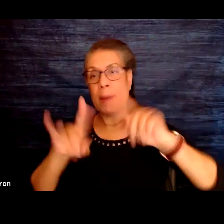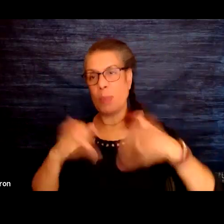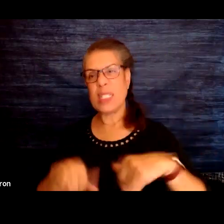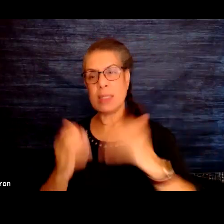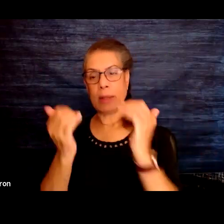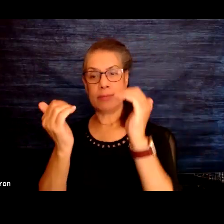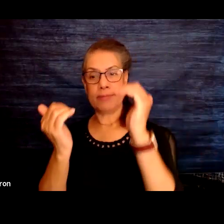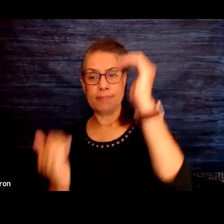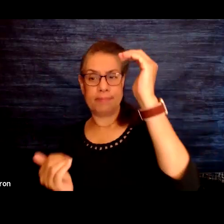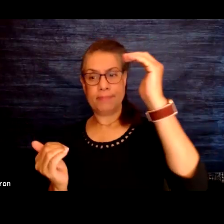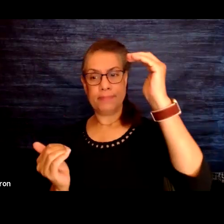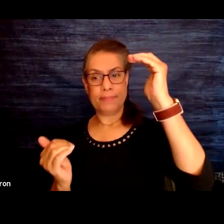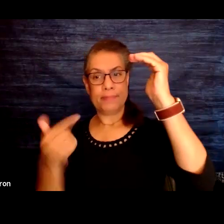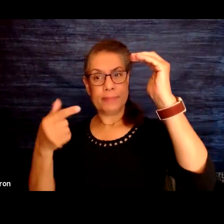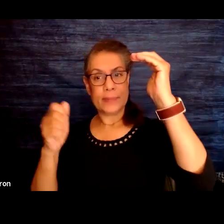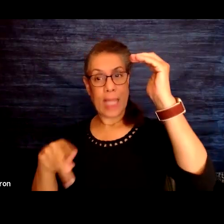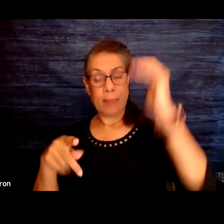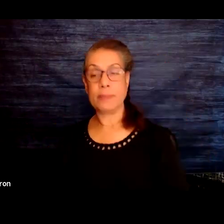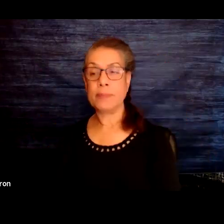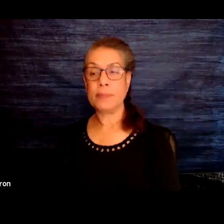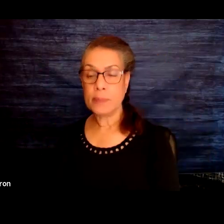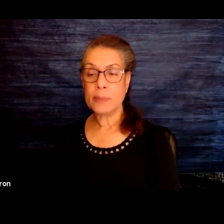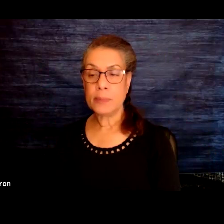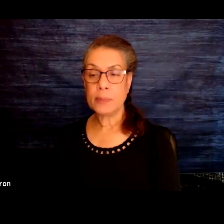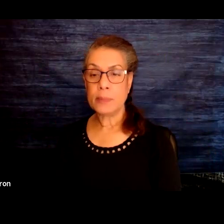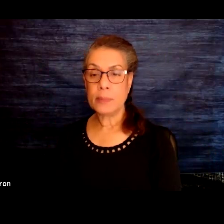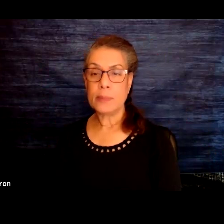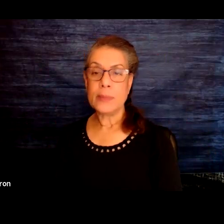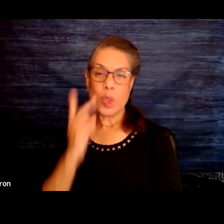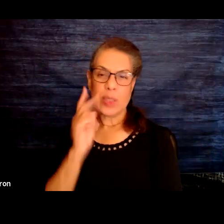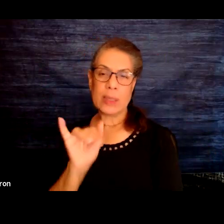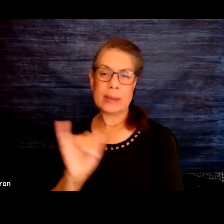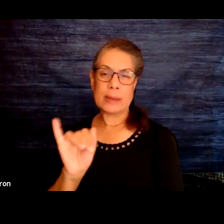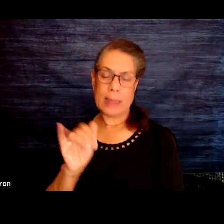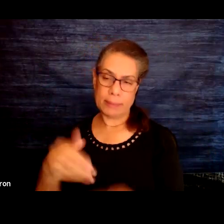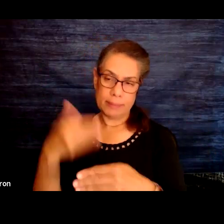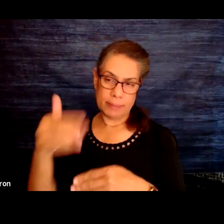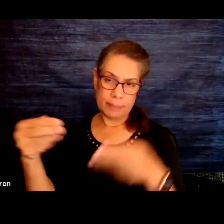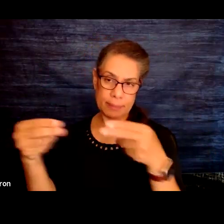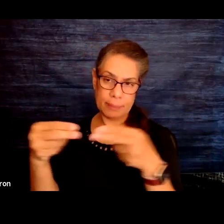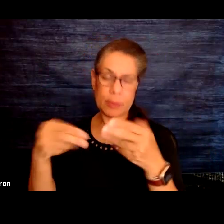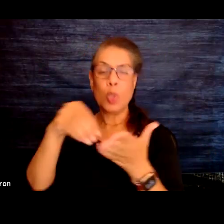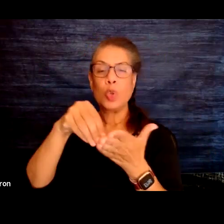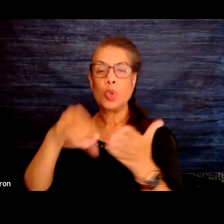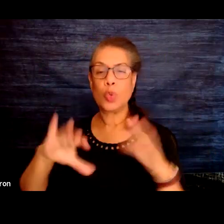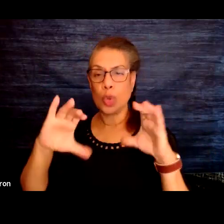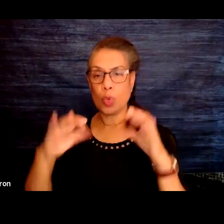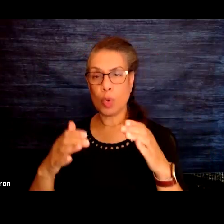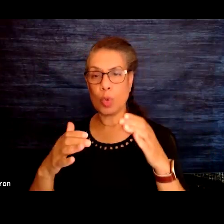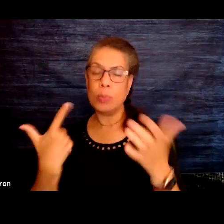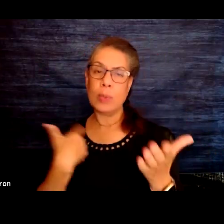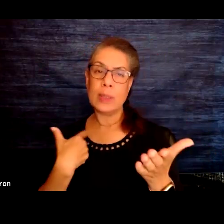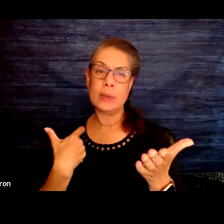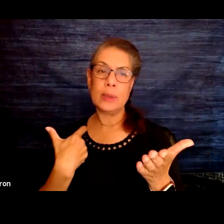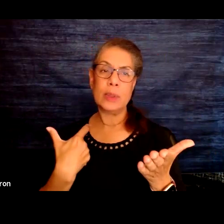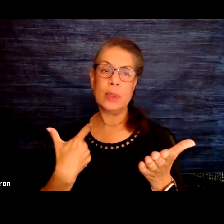yet. You'll see similar numbers in this next slide, which is by student group, by low-income students,